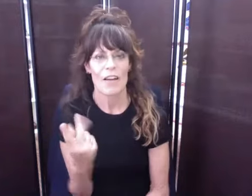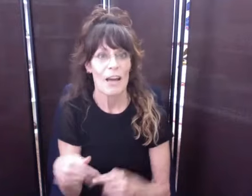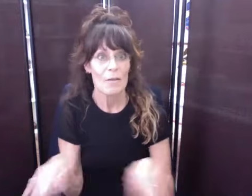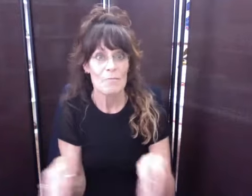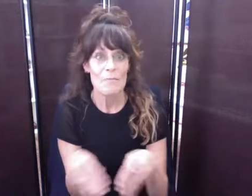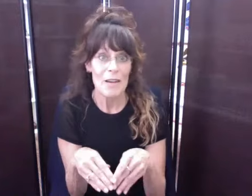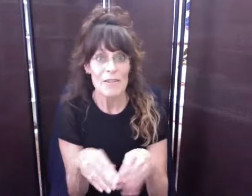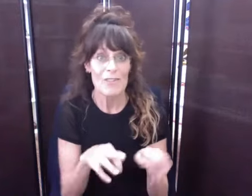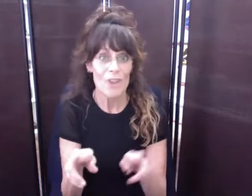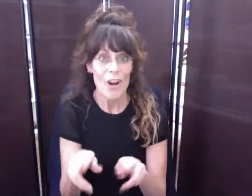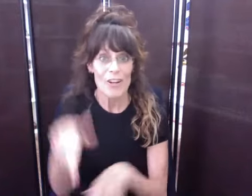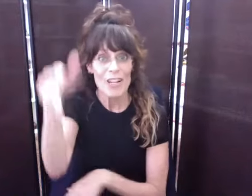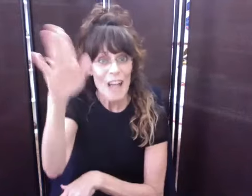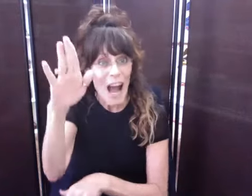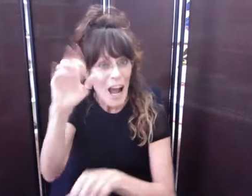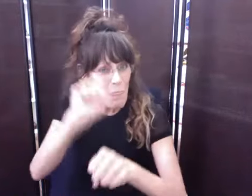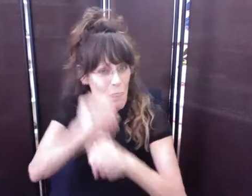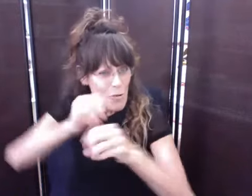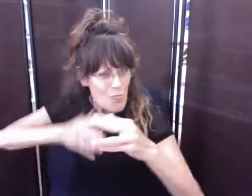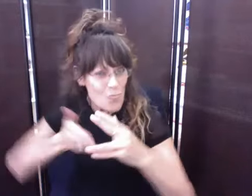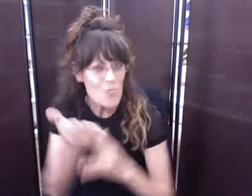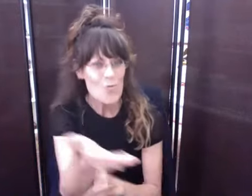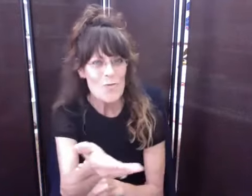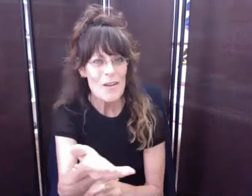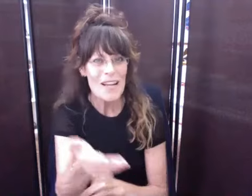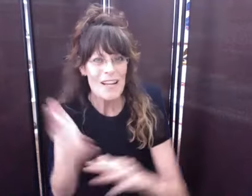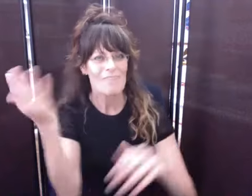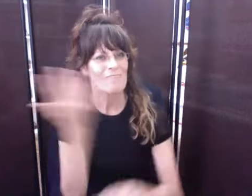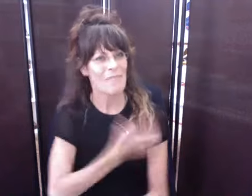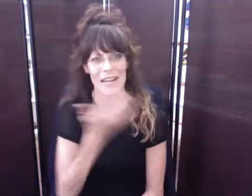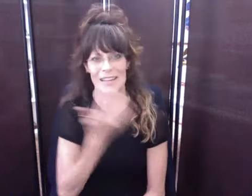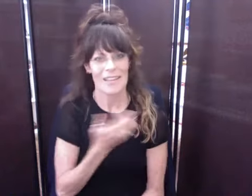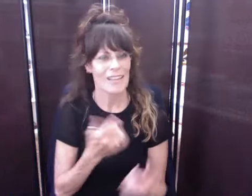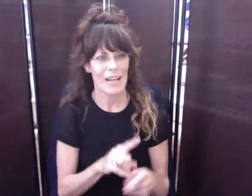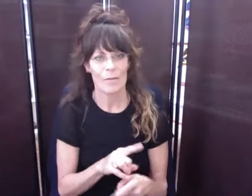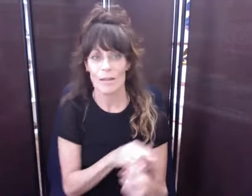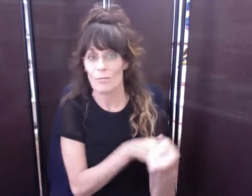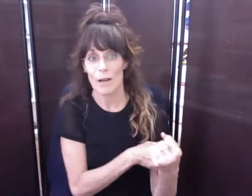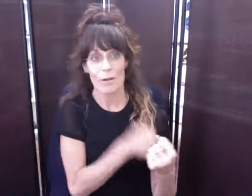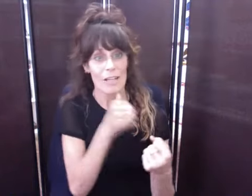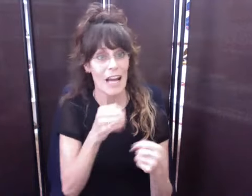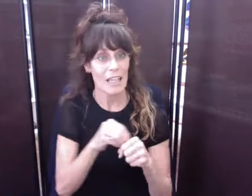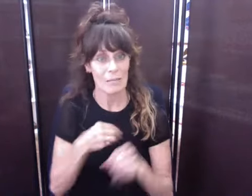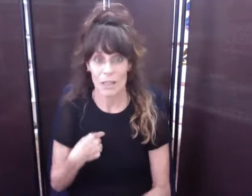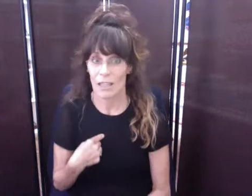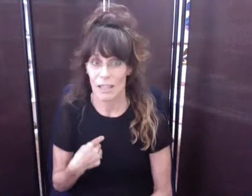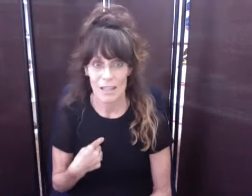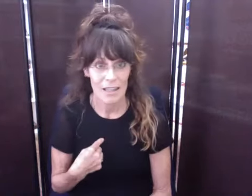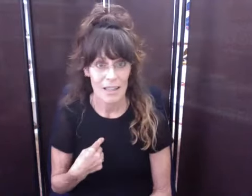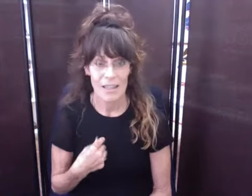me, amazing things can happen. The power doesn't originate in me. I'm no different than I was when I first met you, except